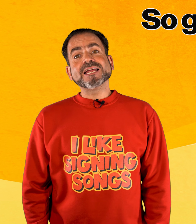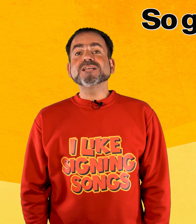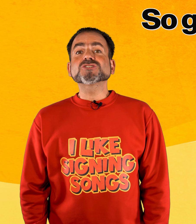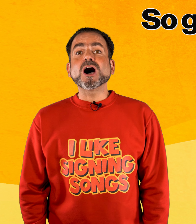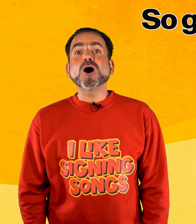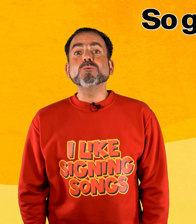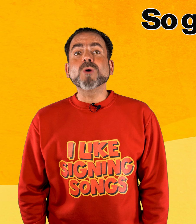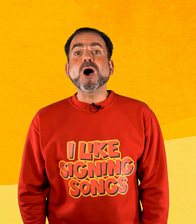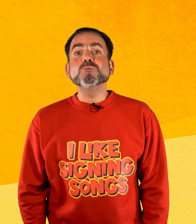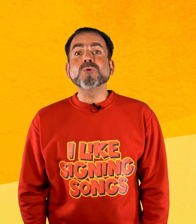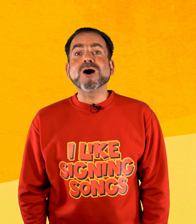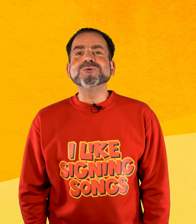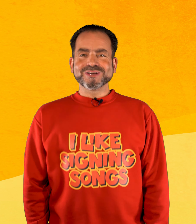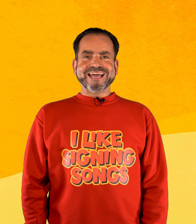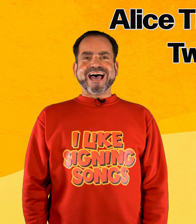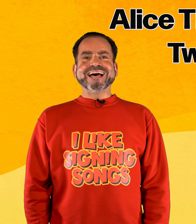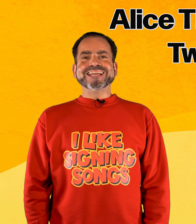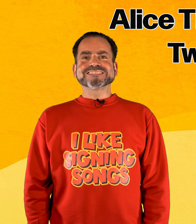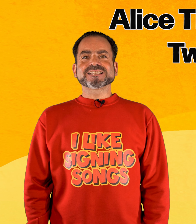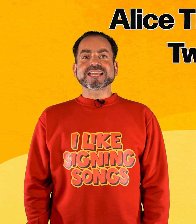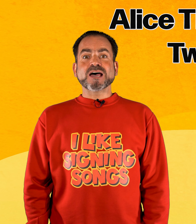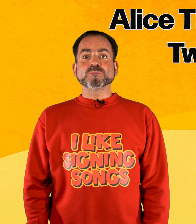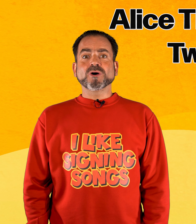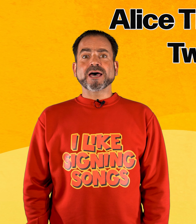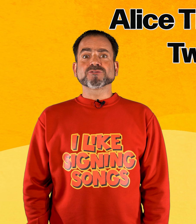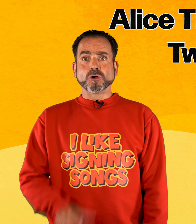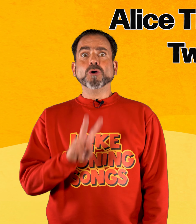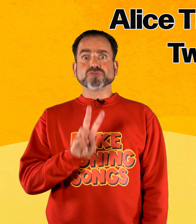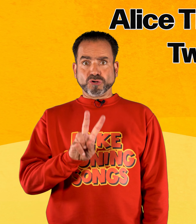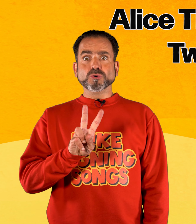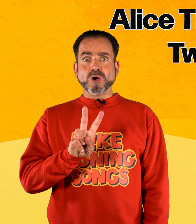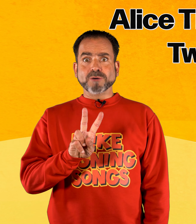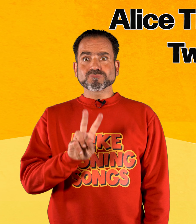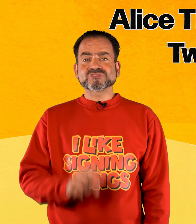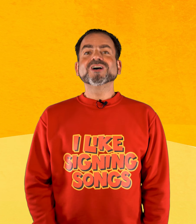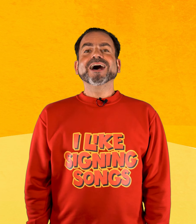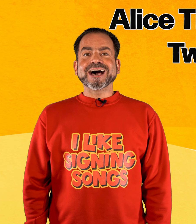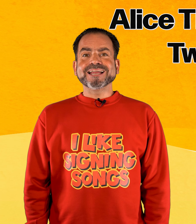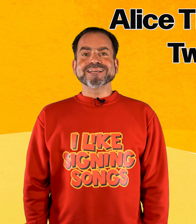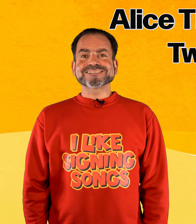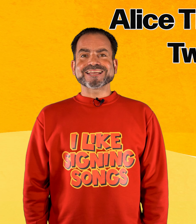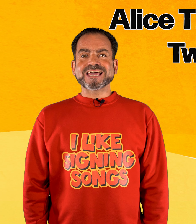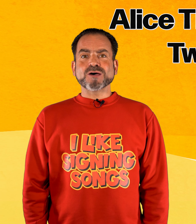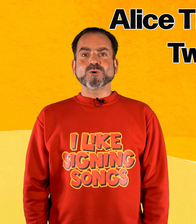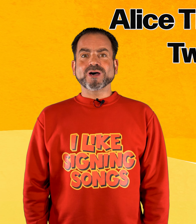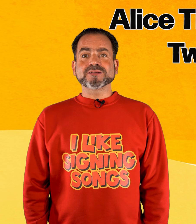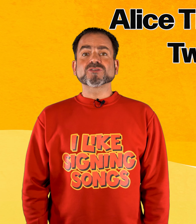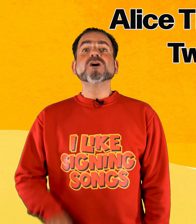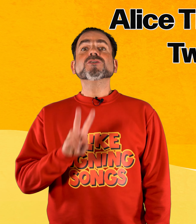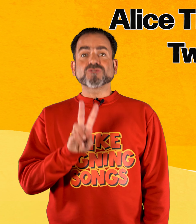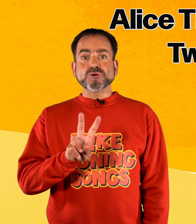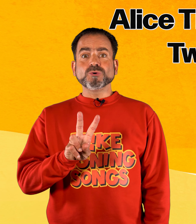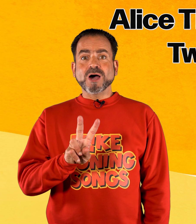Alice, go. Oh, oh. Alice the camel has 2 humps. Alice the camel has 2